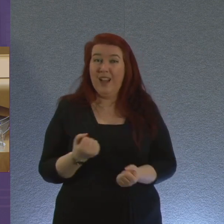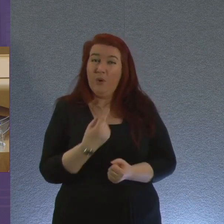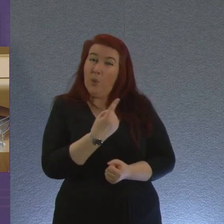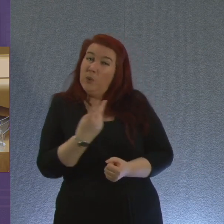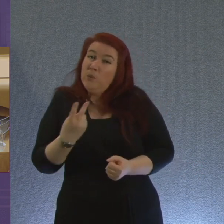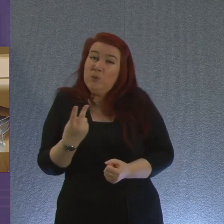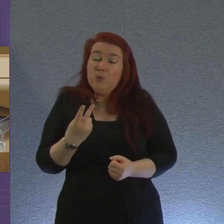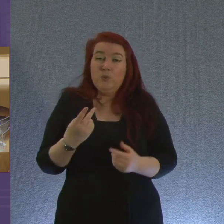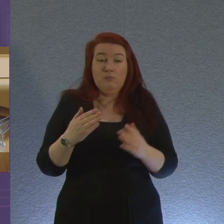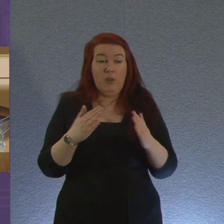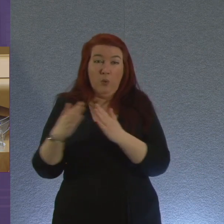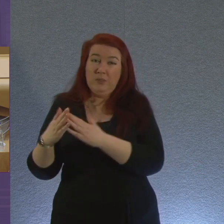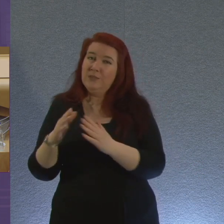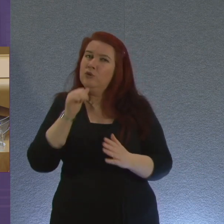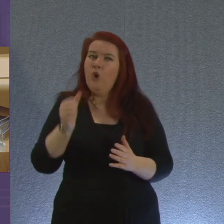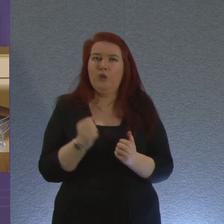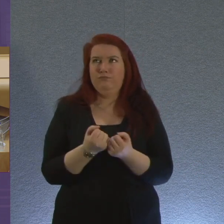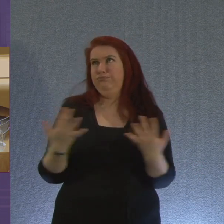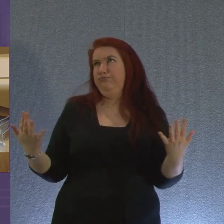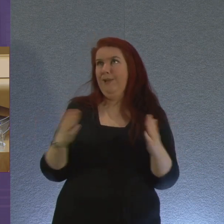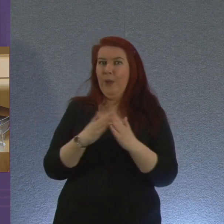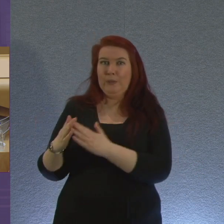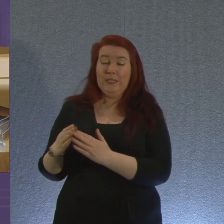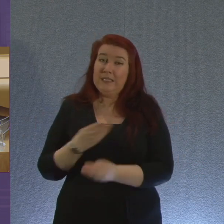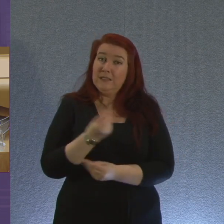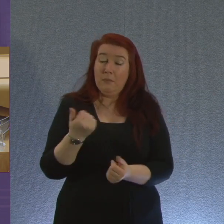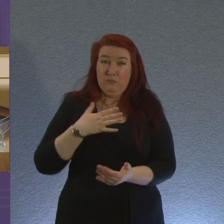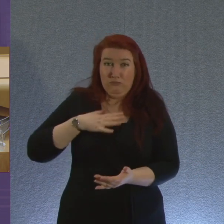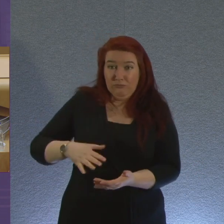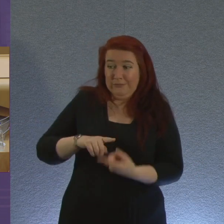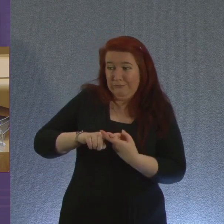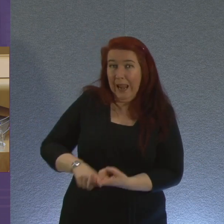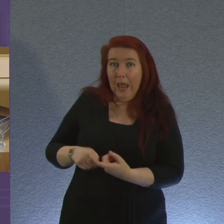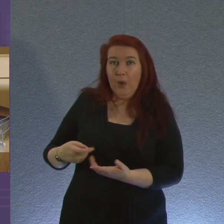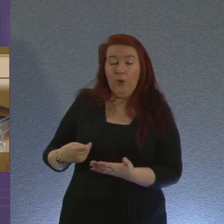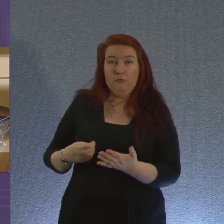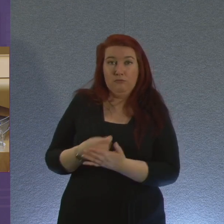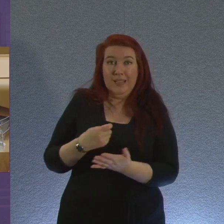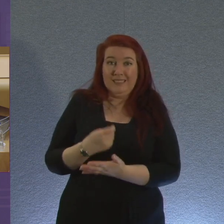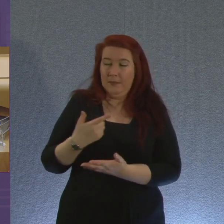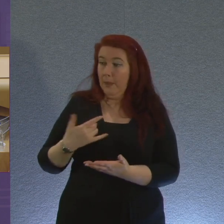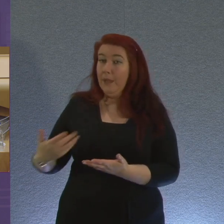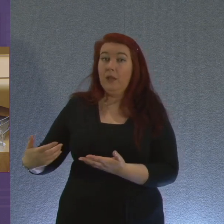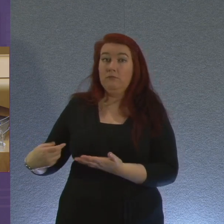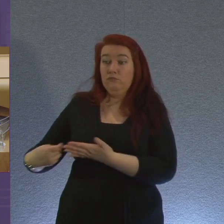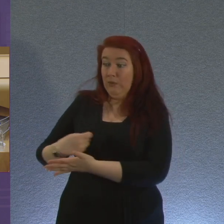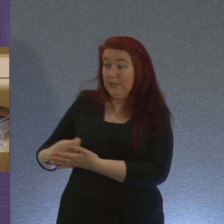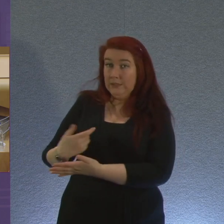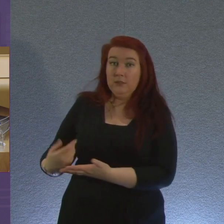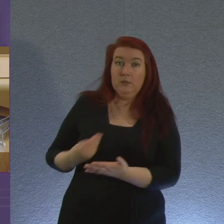vast portfolios. Some rely on the income from rent to pay their care home fees, for